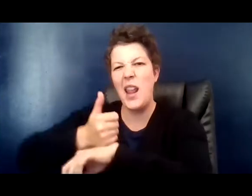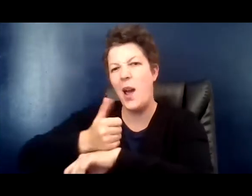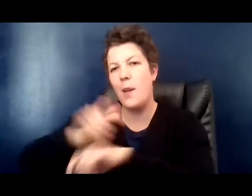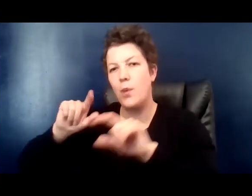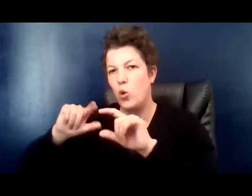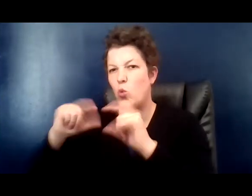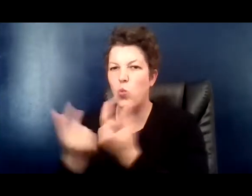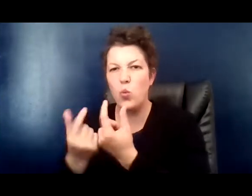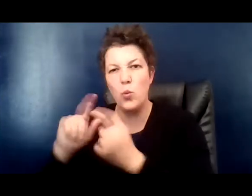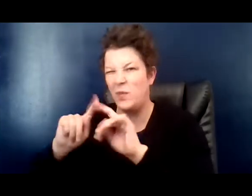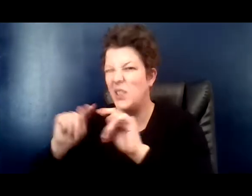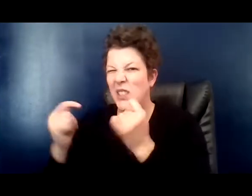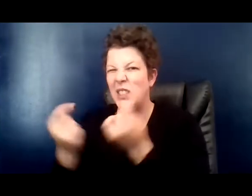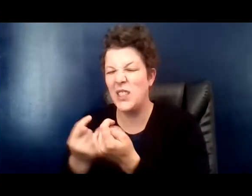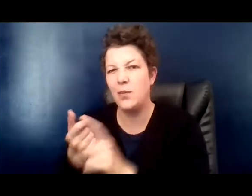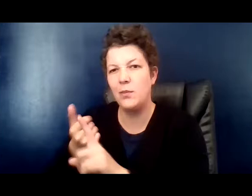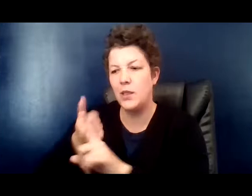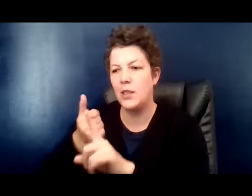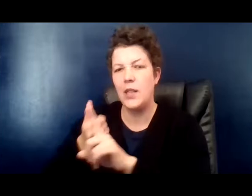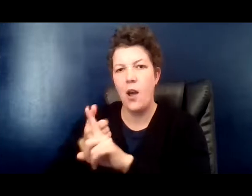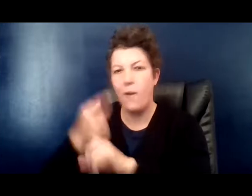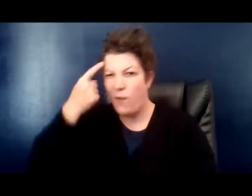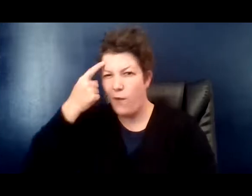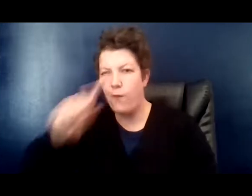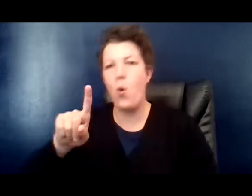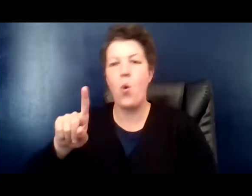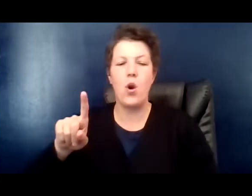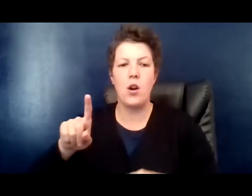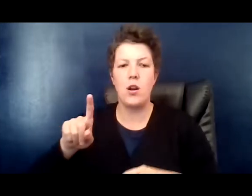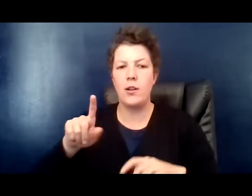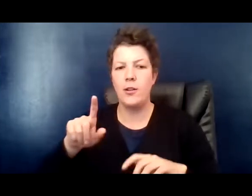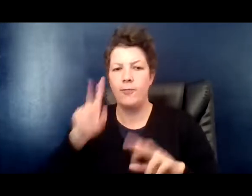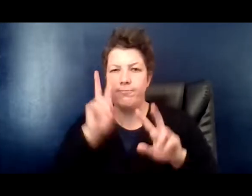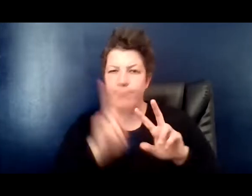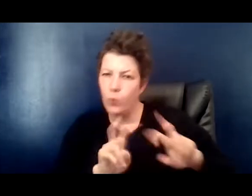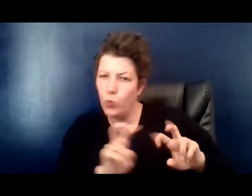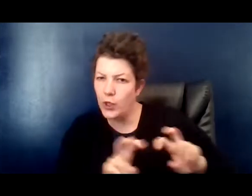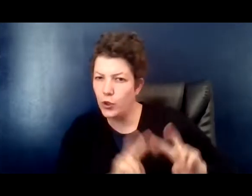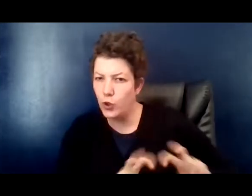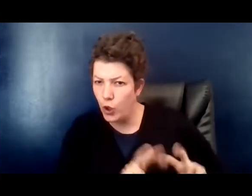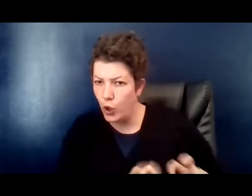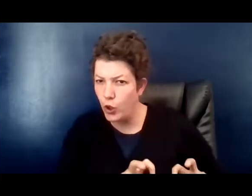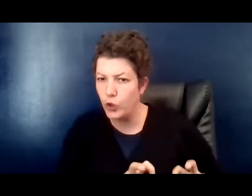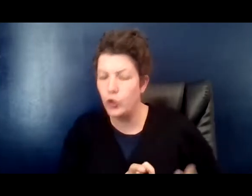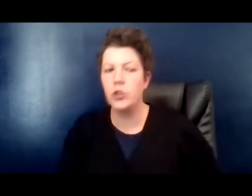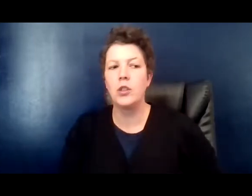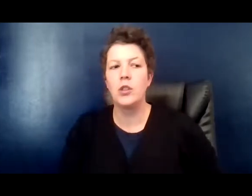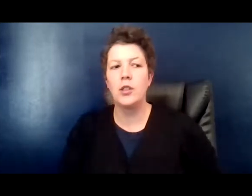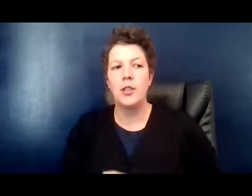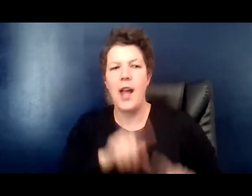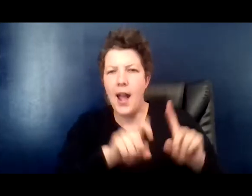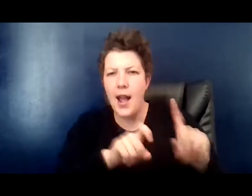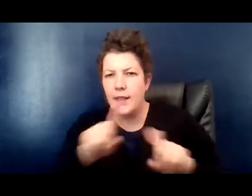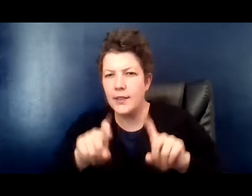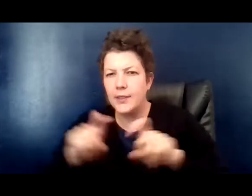is pretty outstanding, and they represent a lot of different industries and a lot